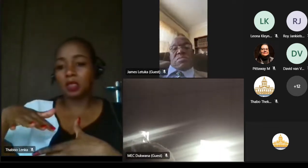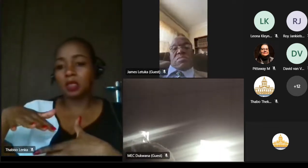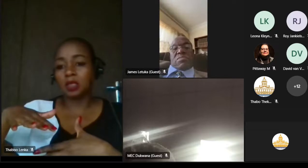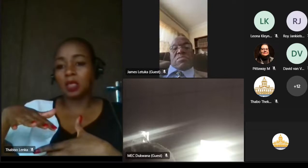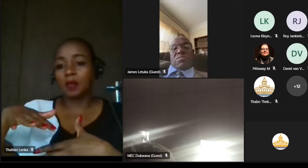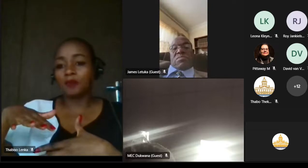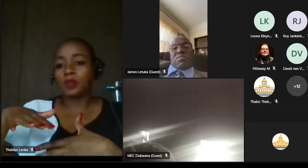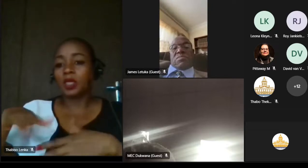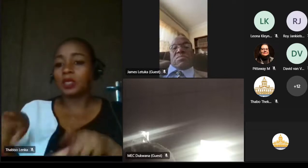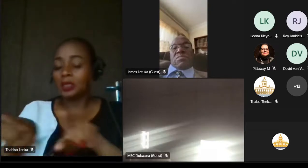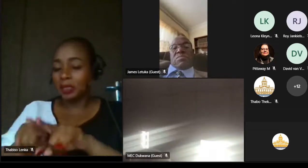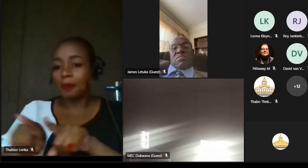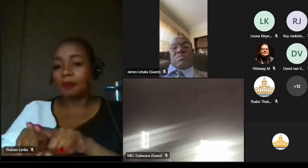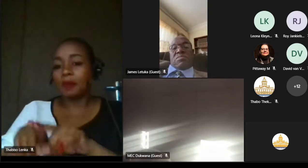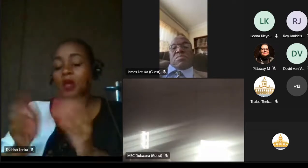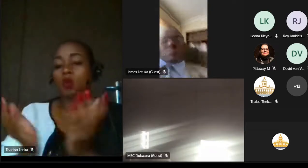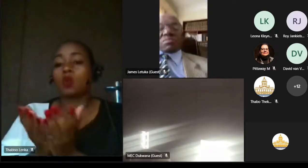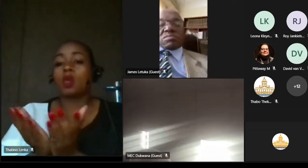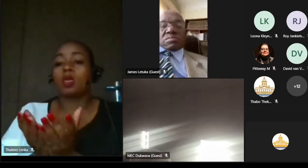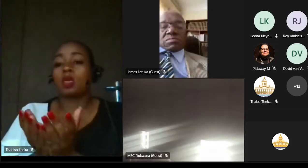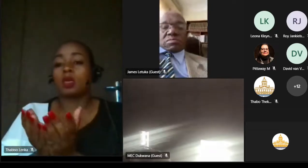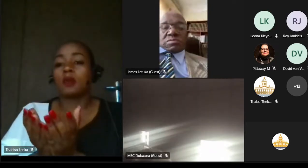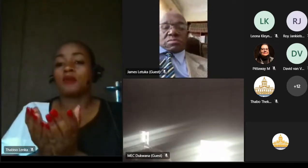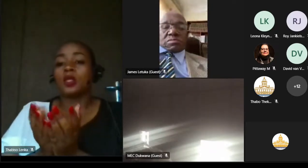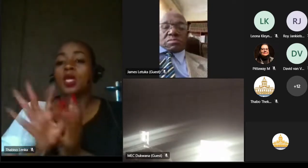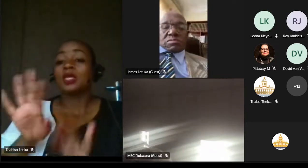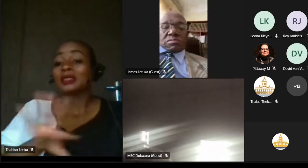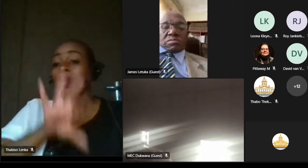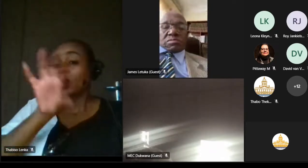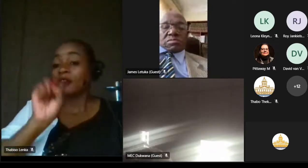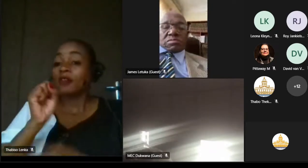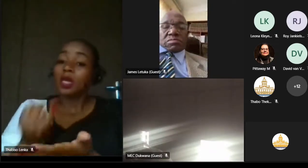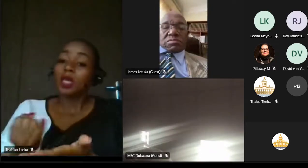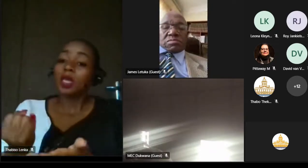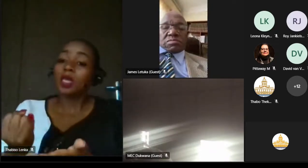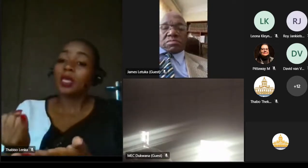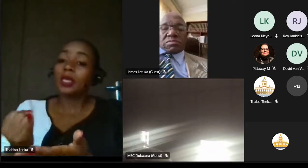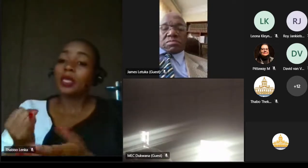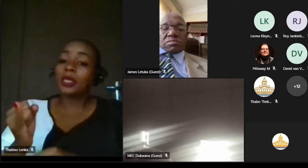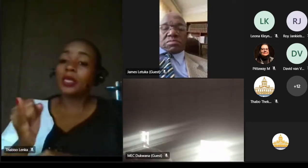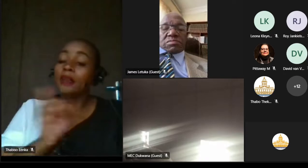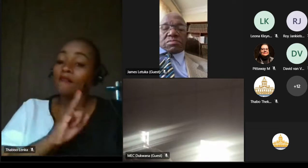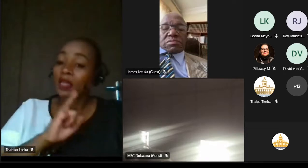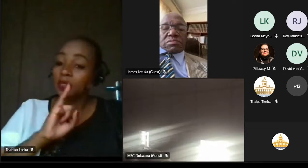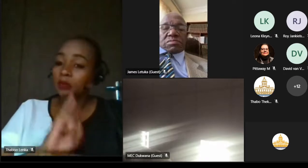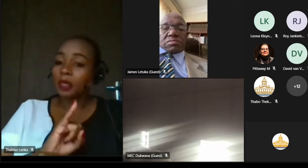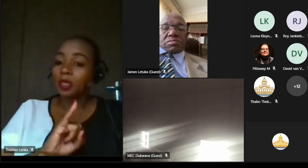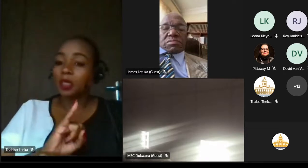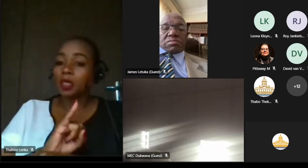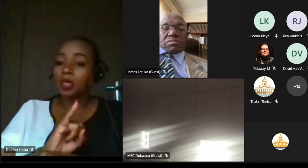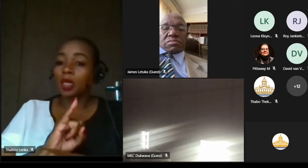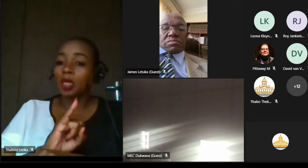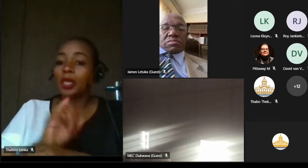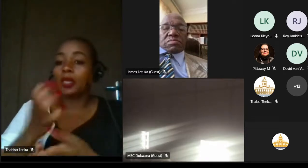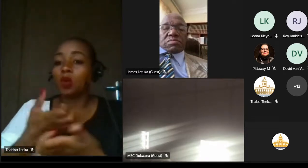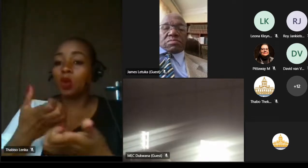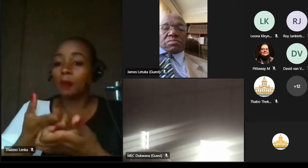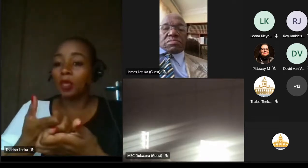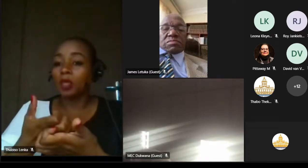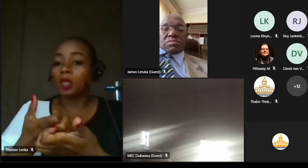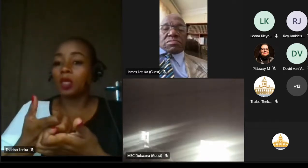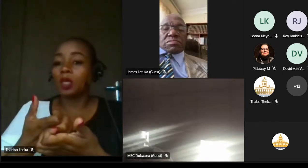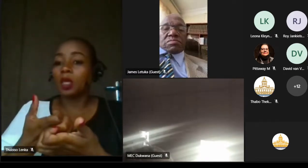purposeful way. South Africa Infrastructure Investment Plan and the Economic Reconstruction